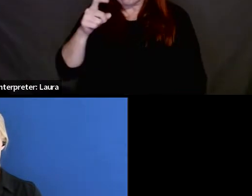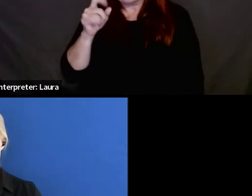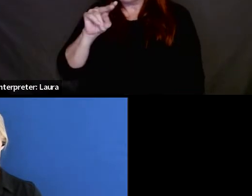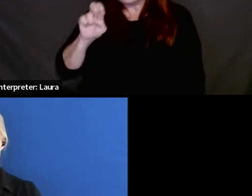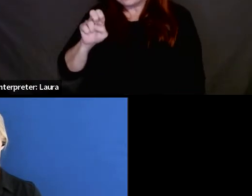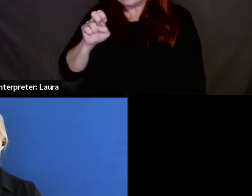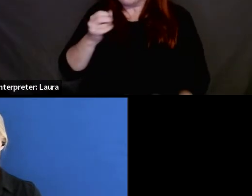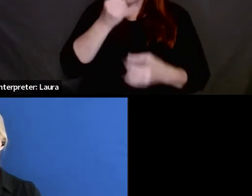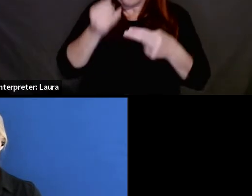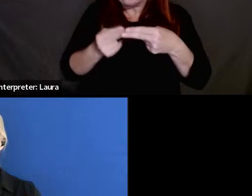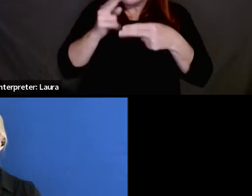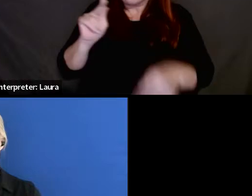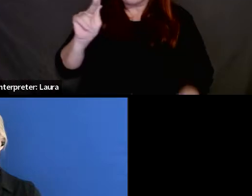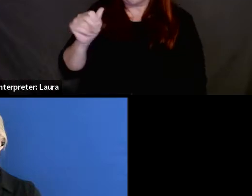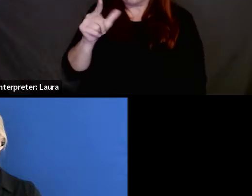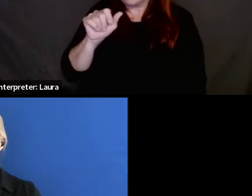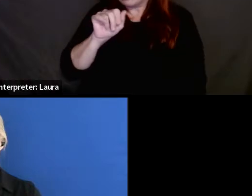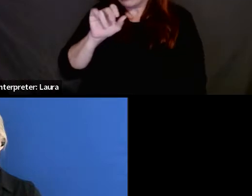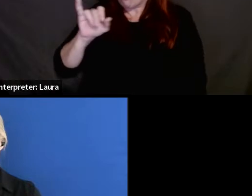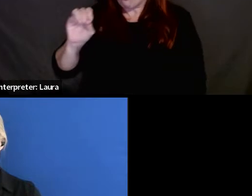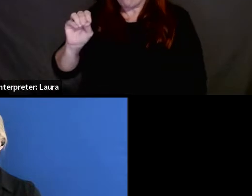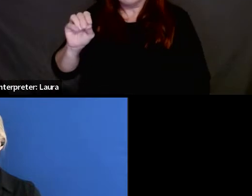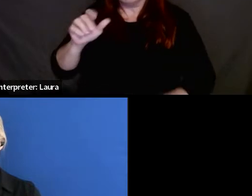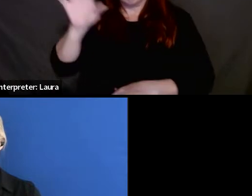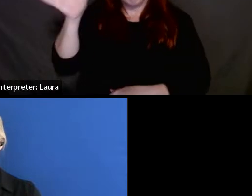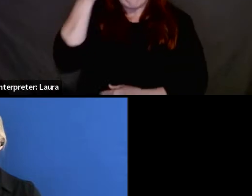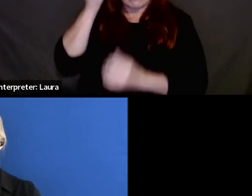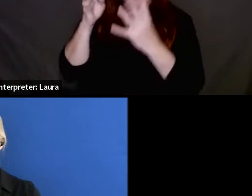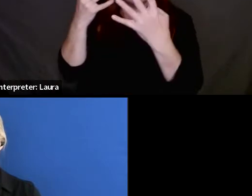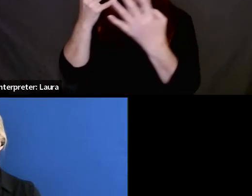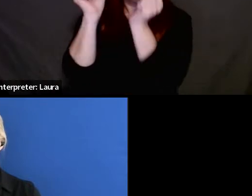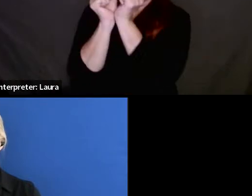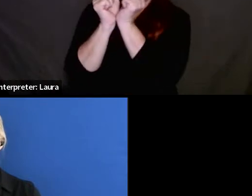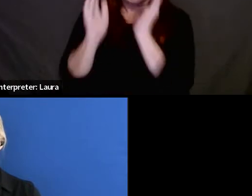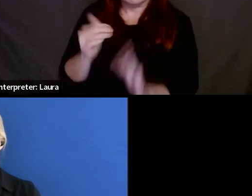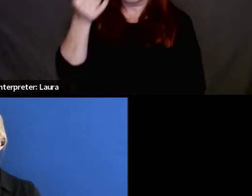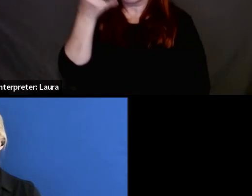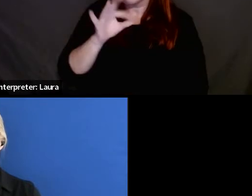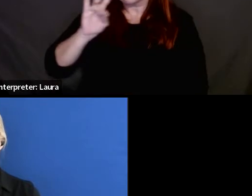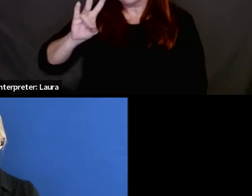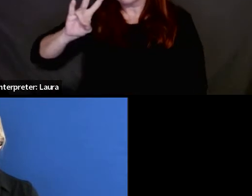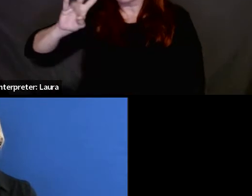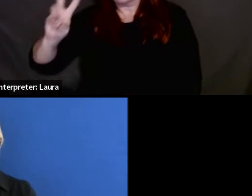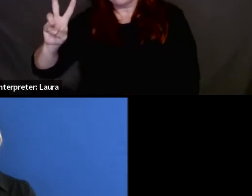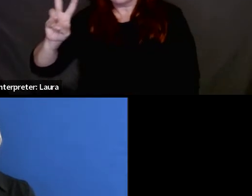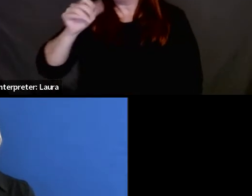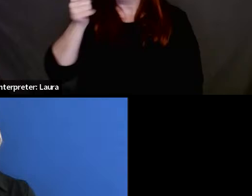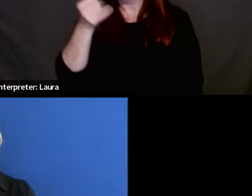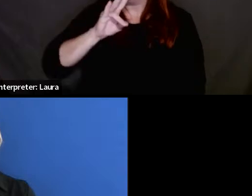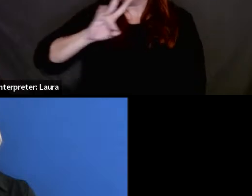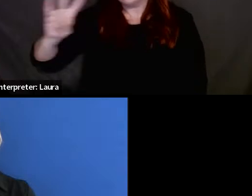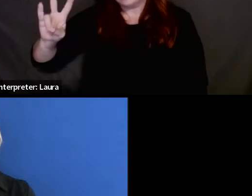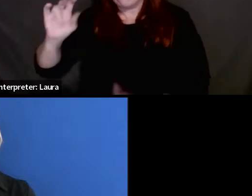Kahaulelio, was a federal prisoner that got arrested in 1977,